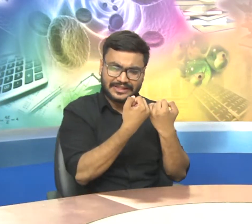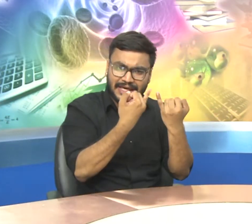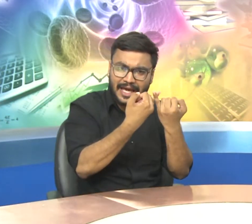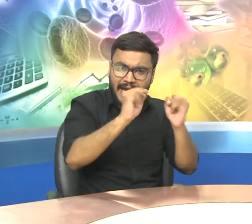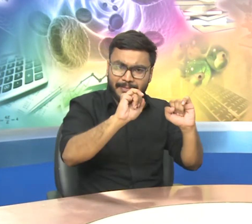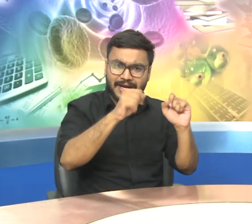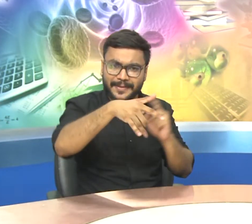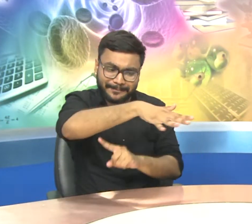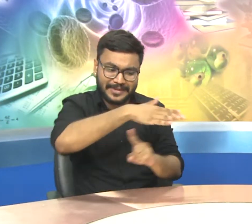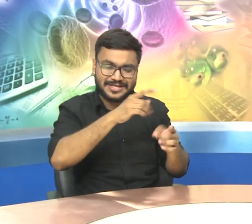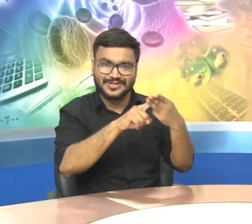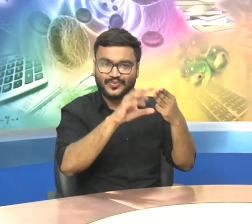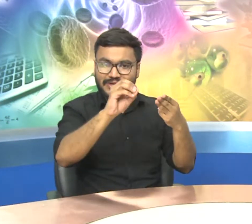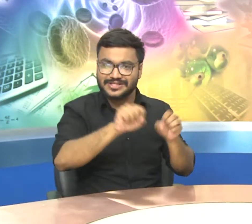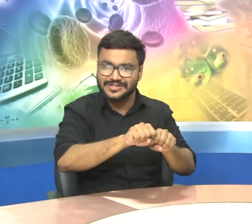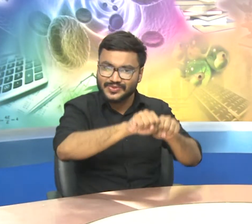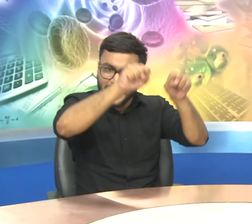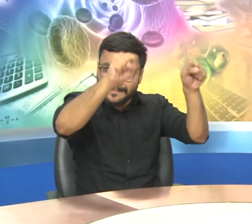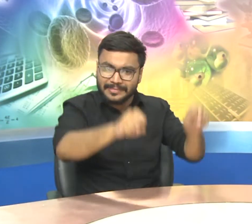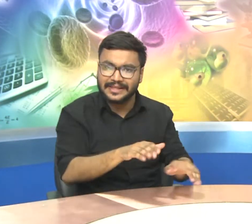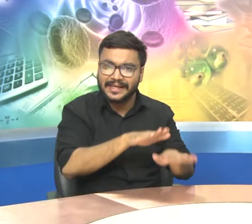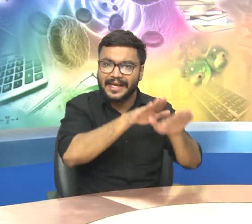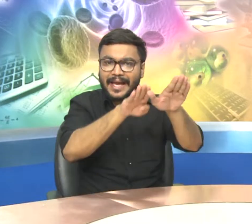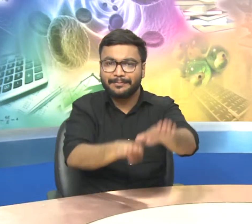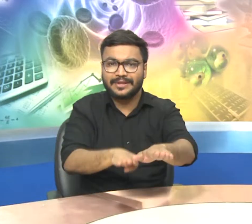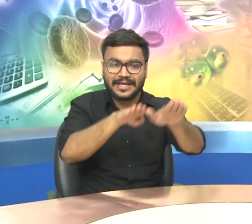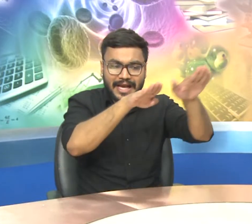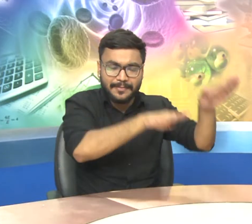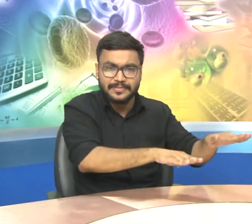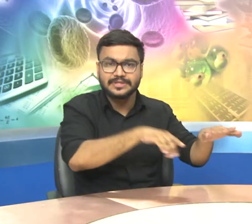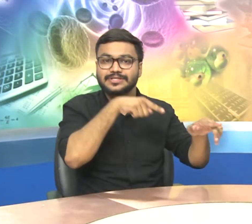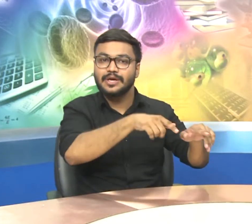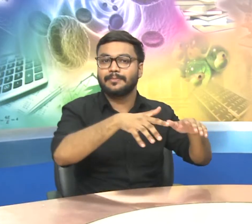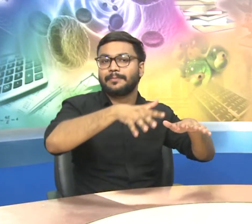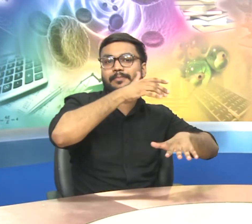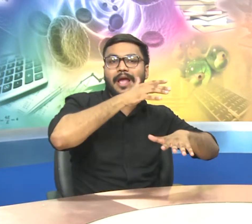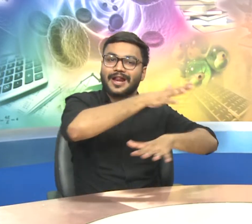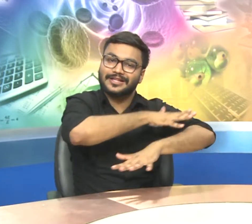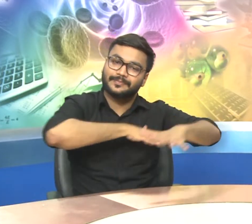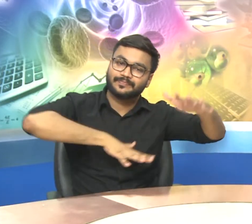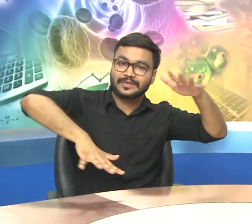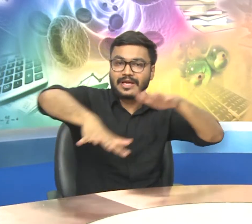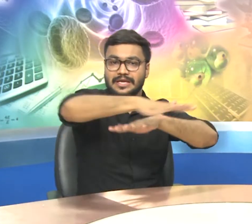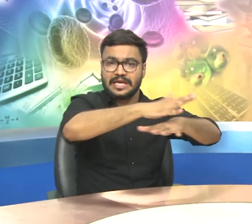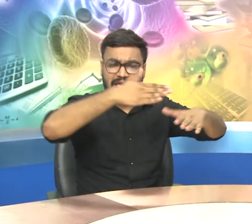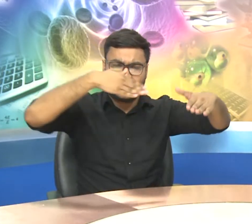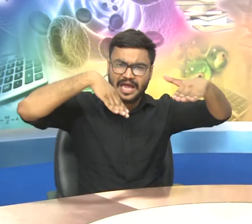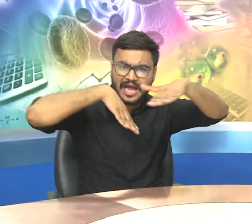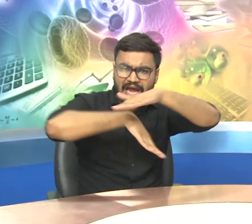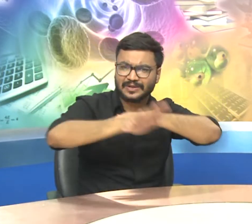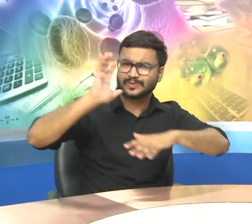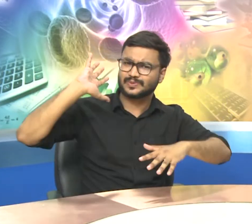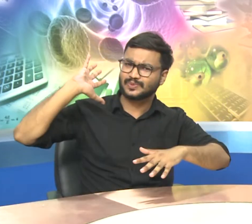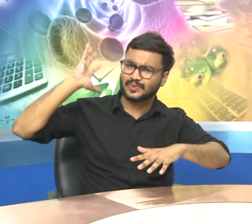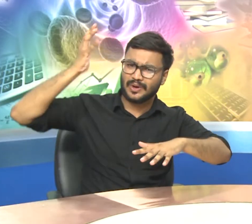A pond is a complete and independent ecosystem that depends mainly on solar